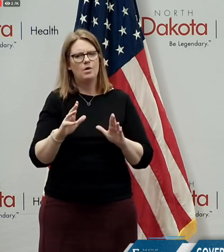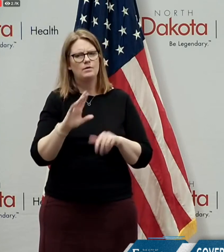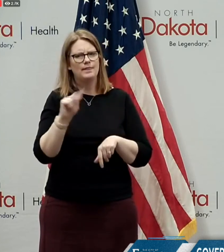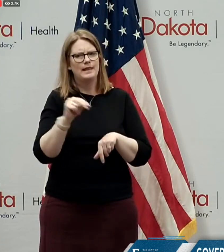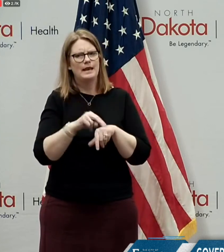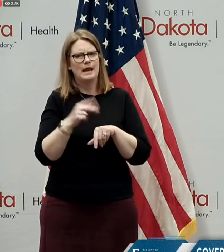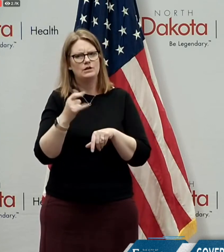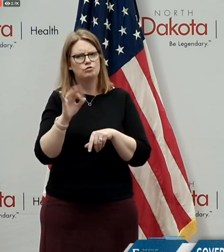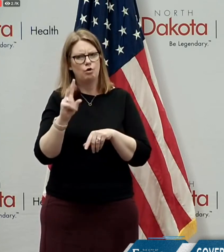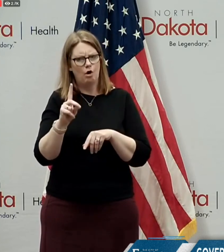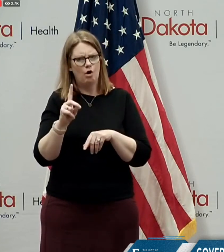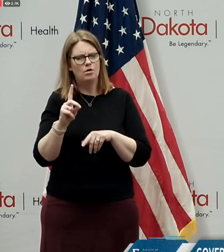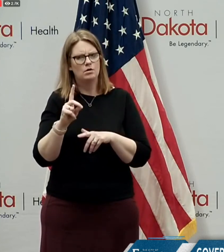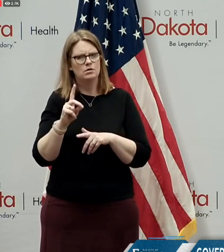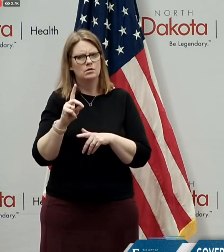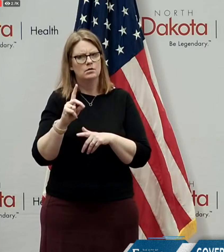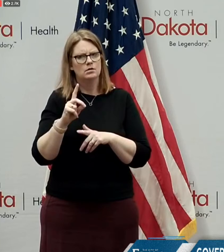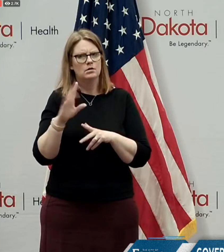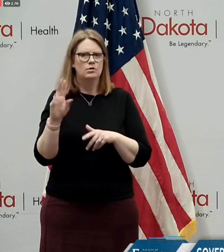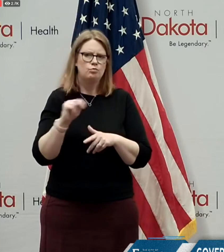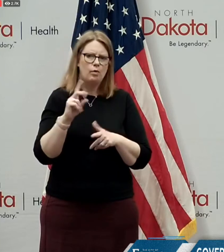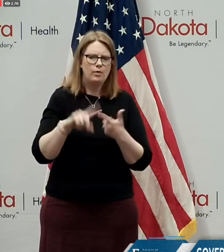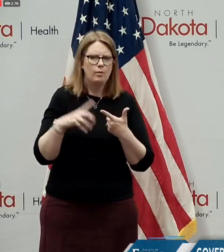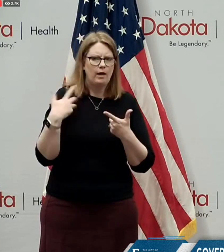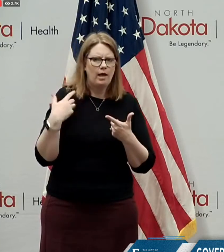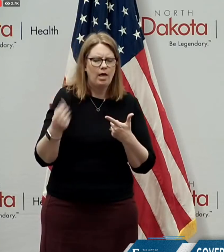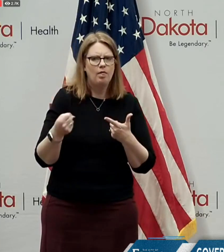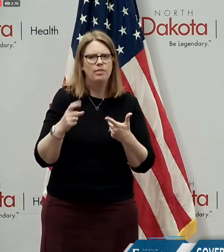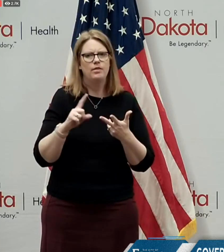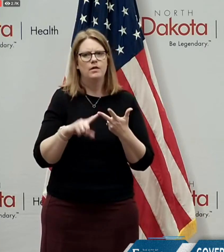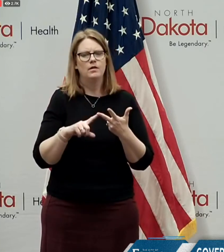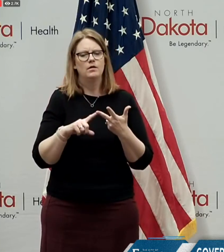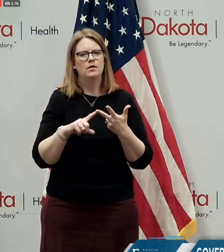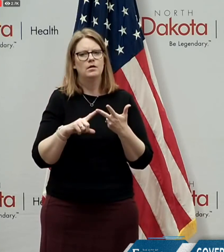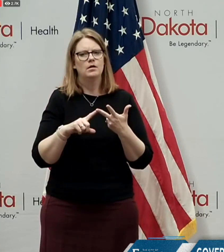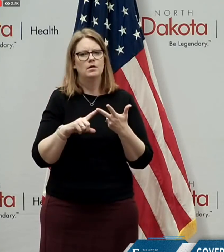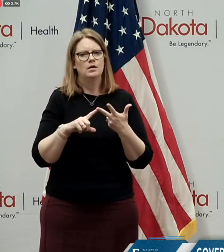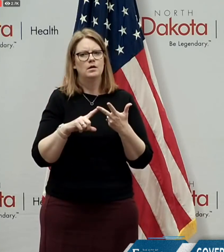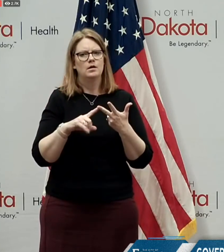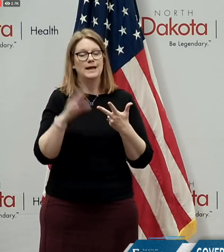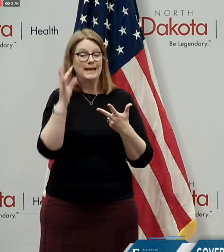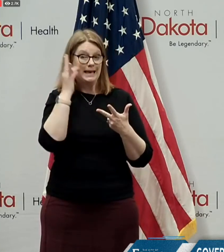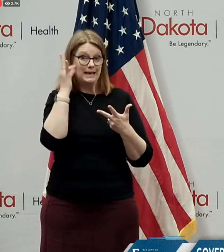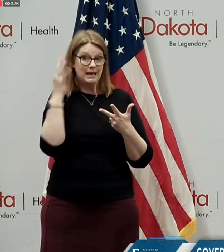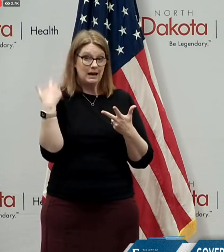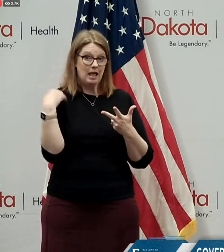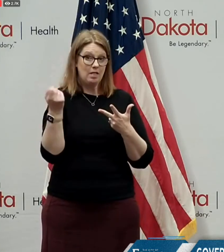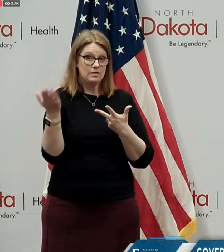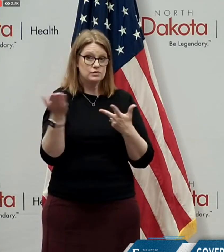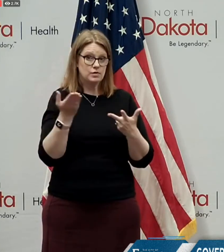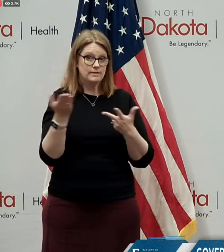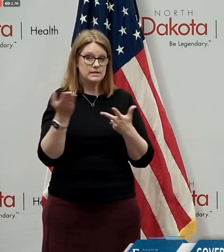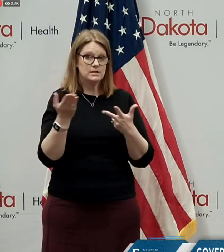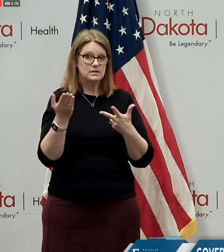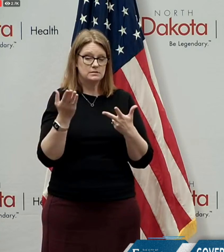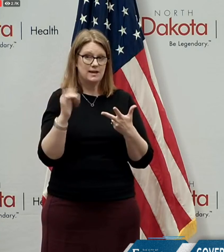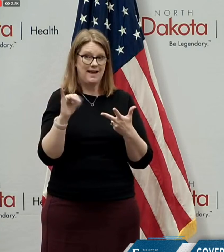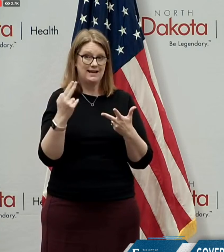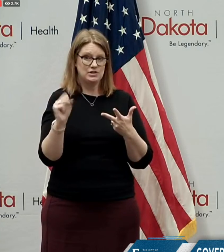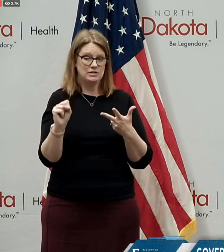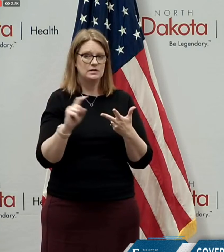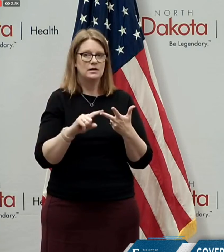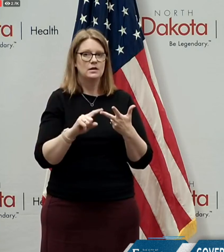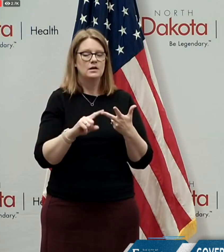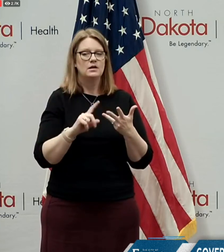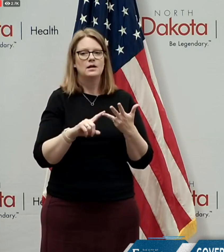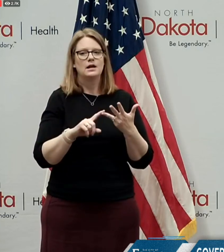come down, allowed the North Dakota Health, and of course our Indian Health Service was there, and then of course our